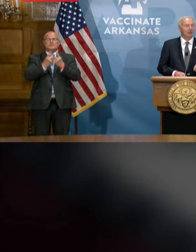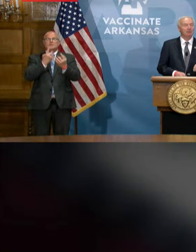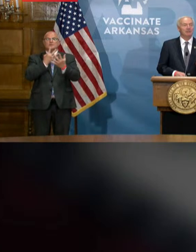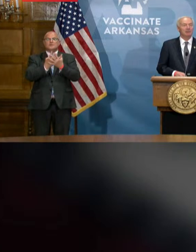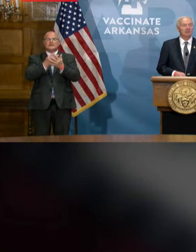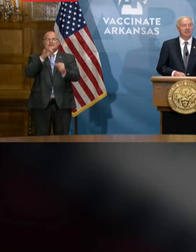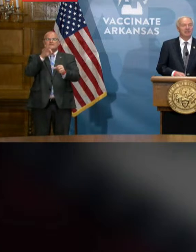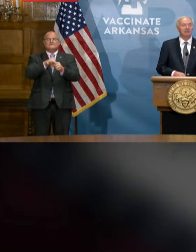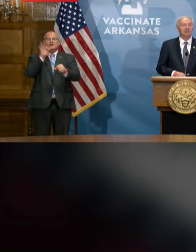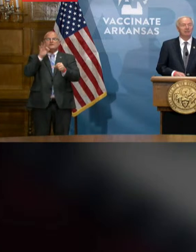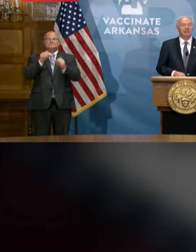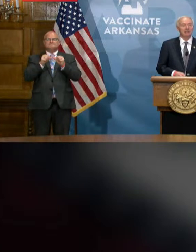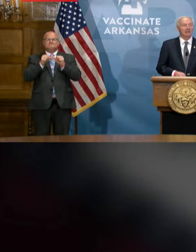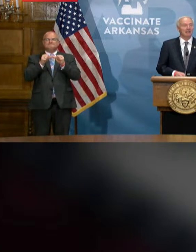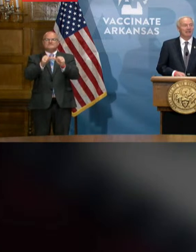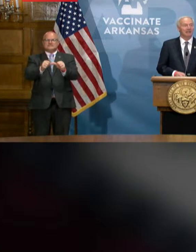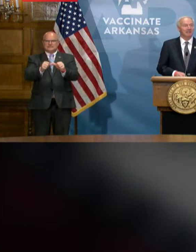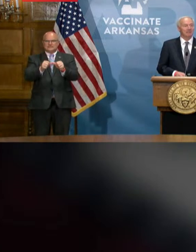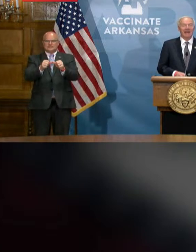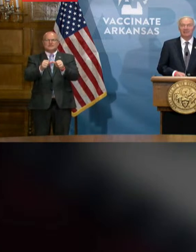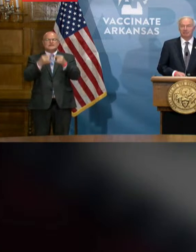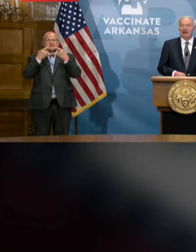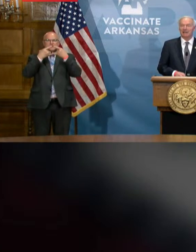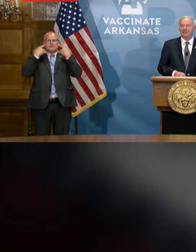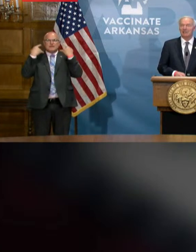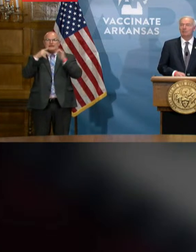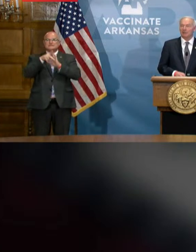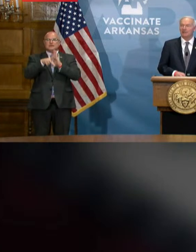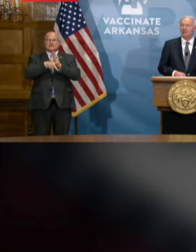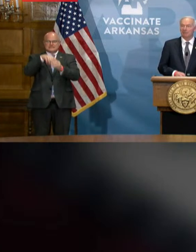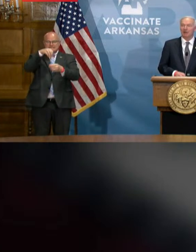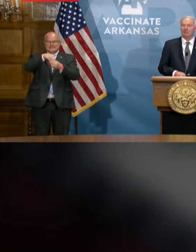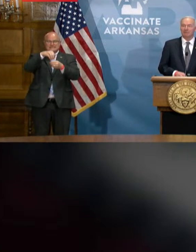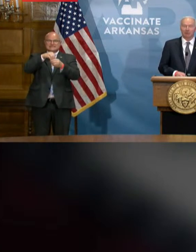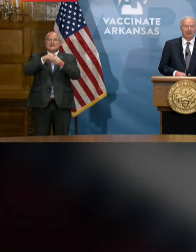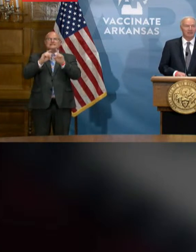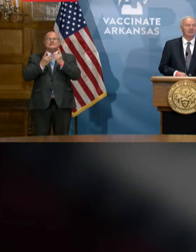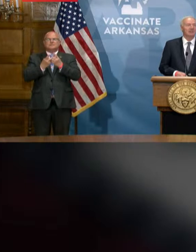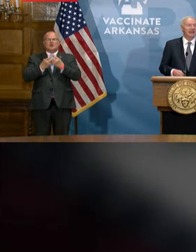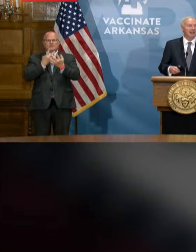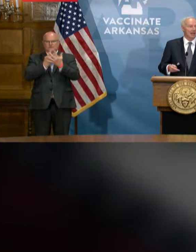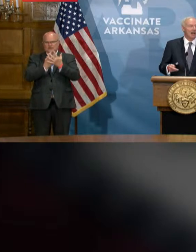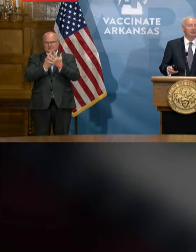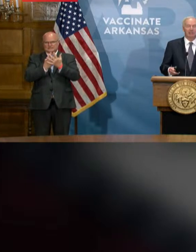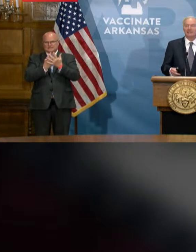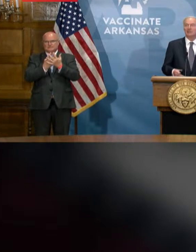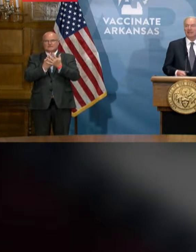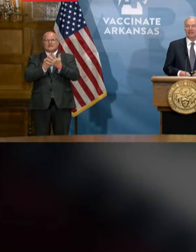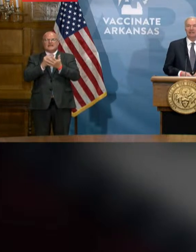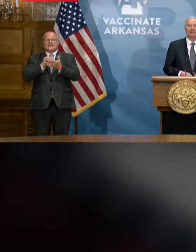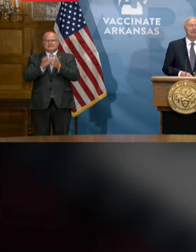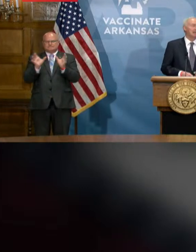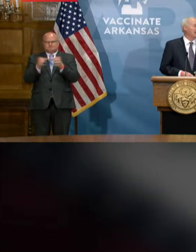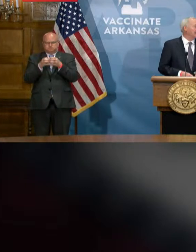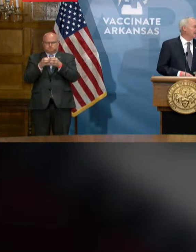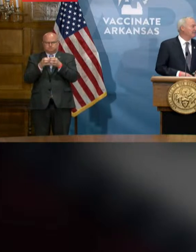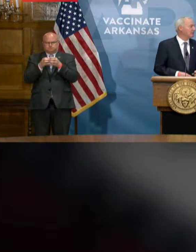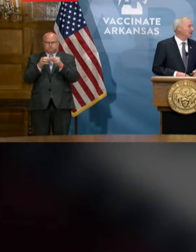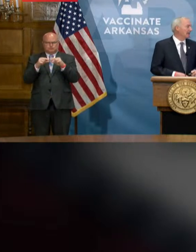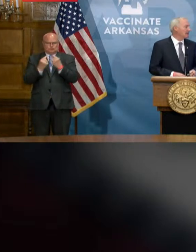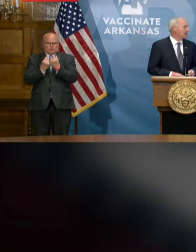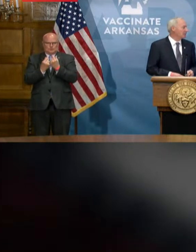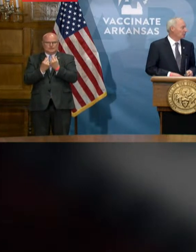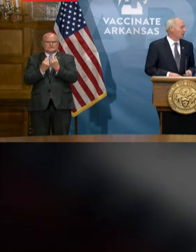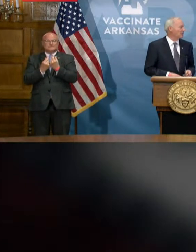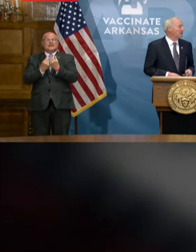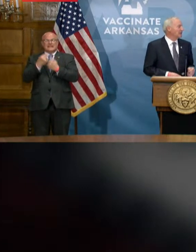Corrections voted to continue the mask policy within the Department of Corrections, that congregate setting, and they